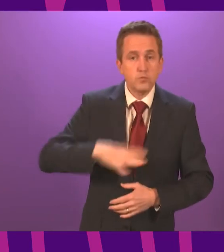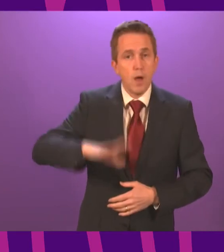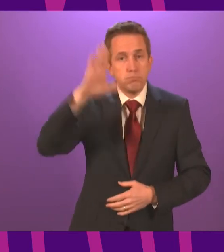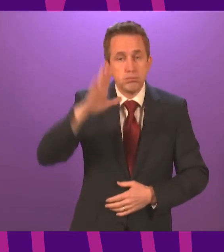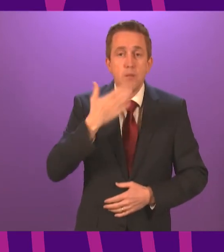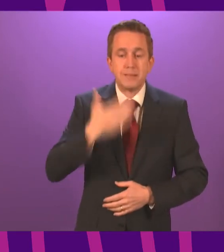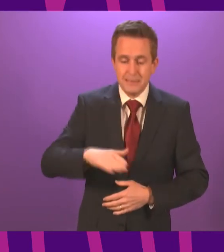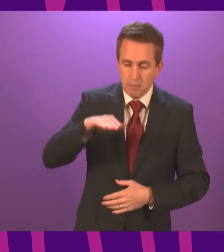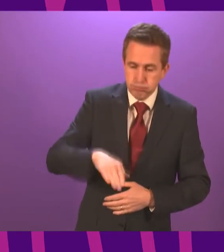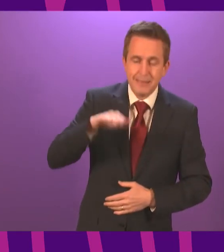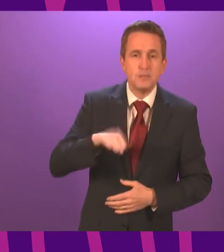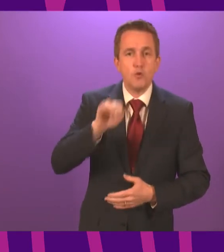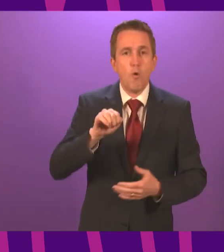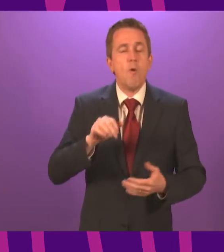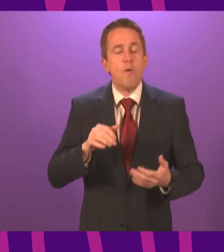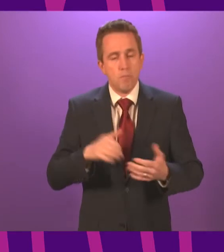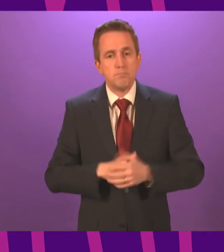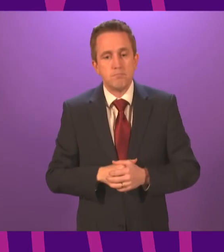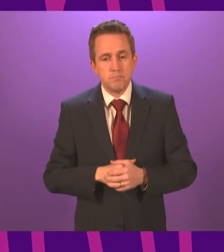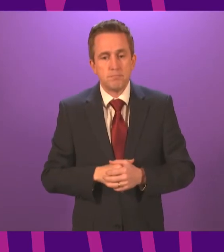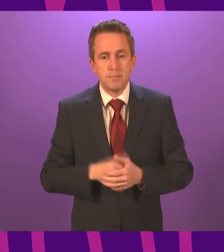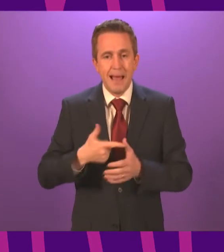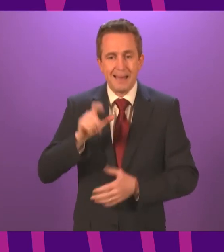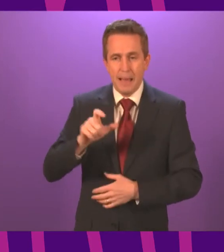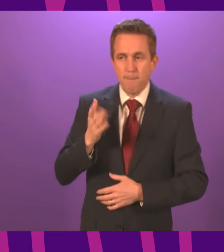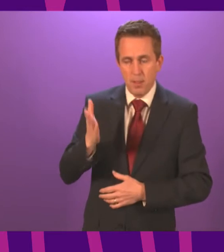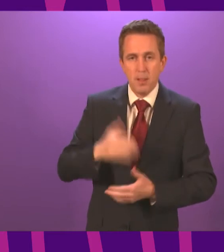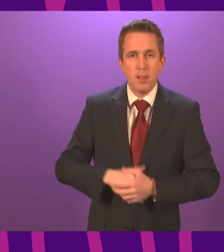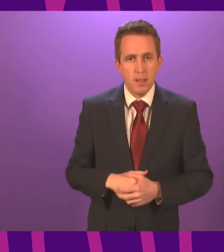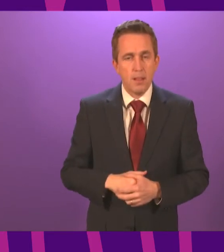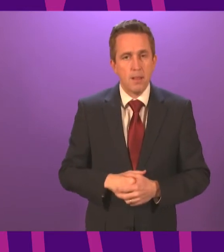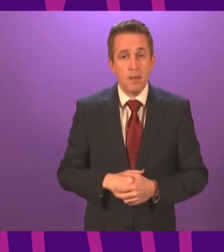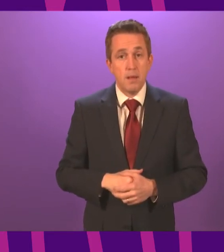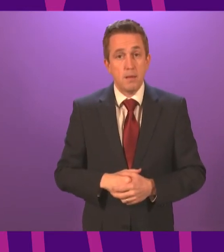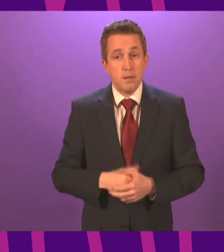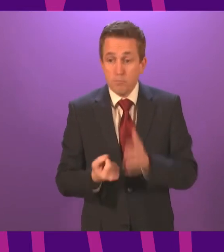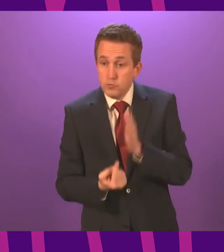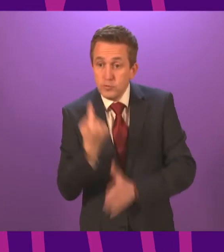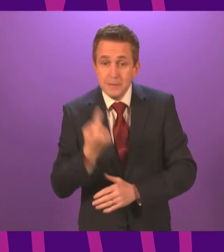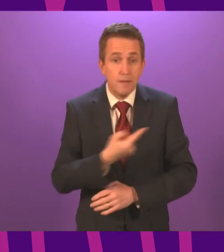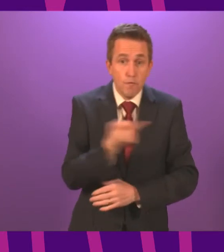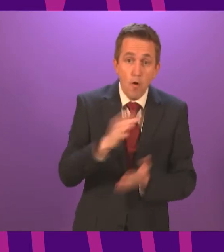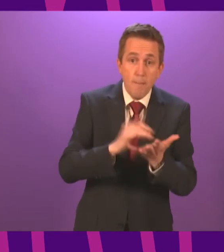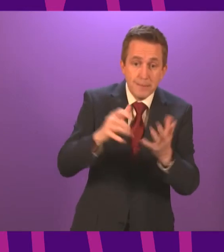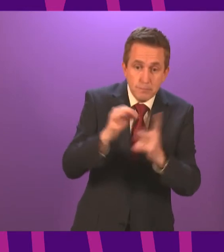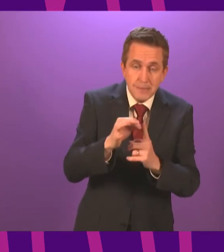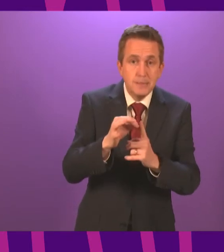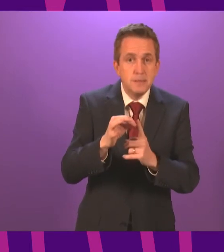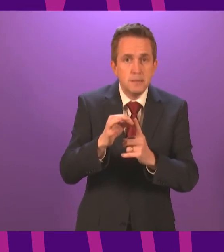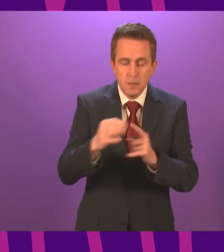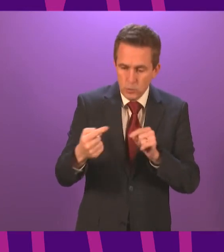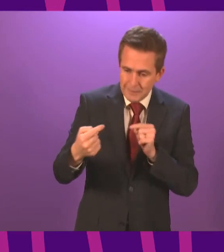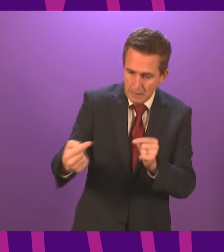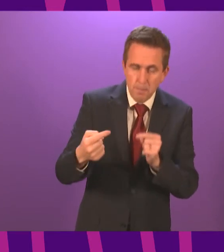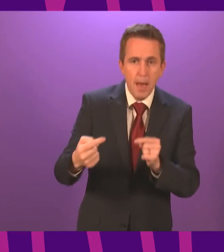buttons, and I call on the Cabinet Secretary Aileen Campbell. Thank you, Presiding Officer. Today's debate offers an opportunity for Parliament to debate the outcome of the second